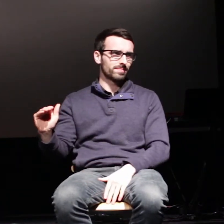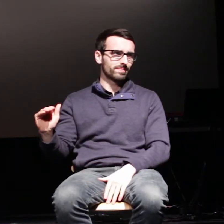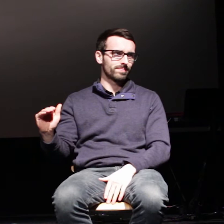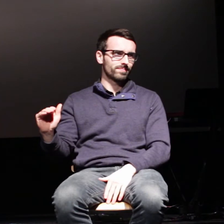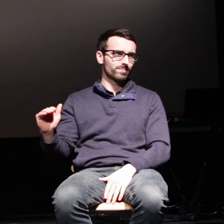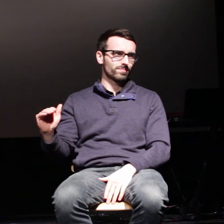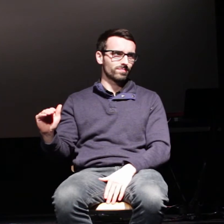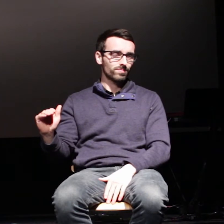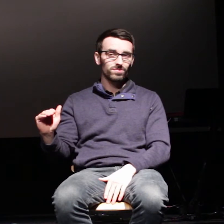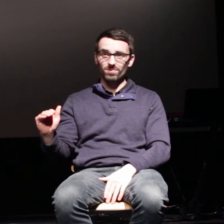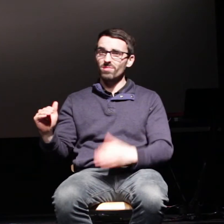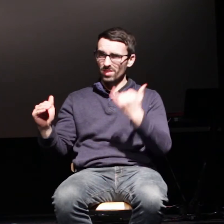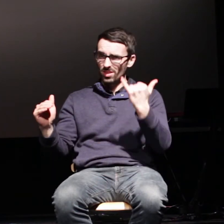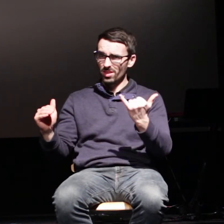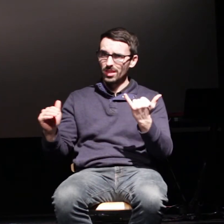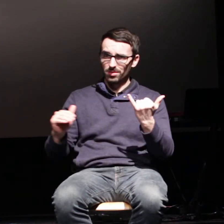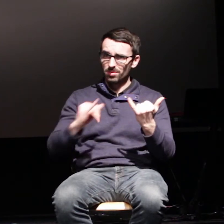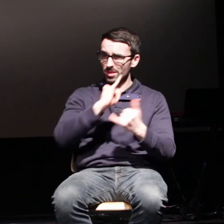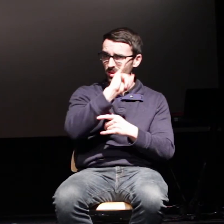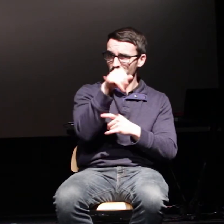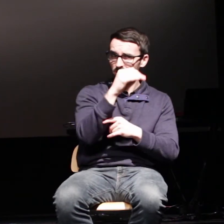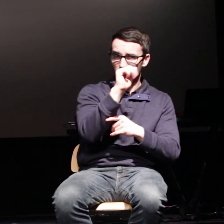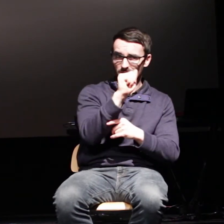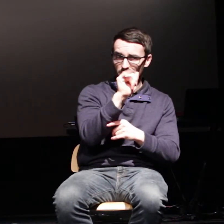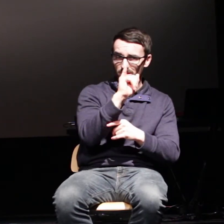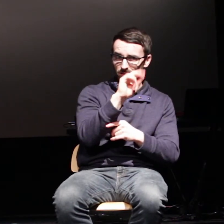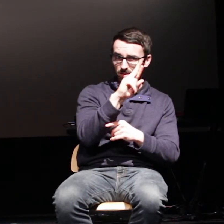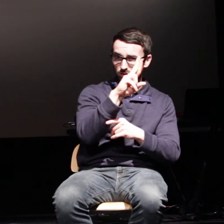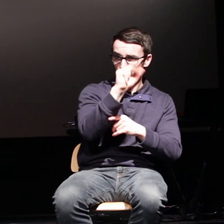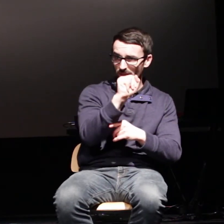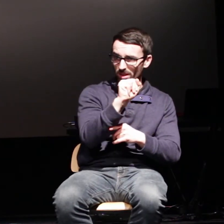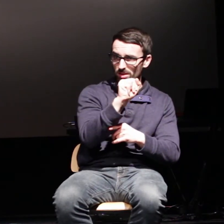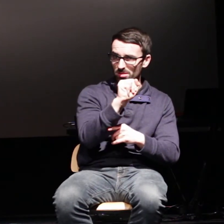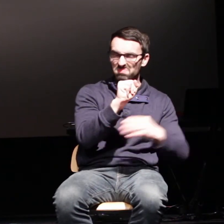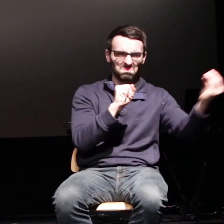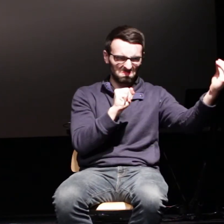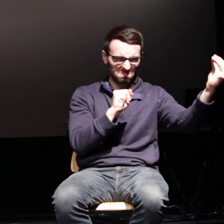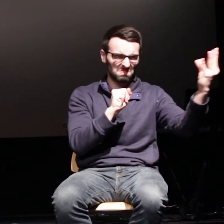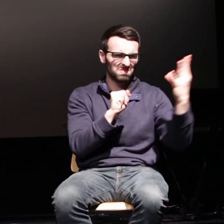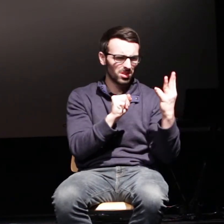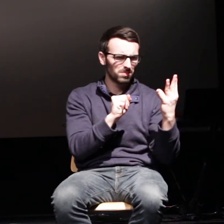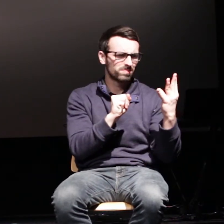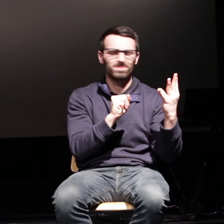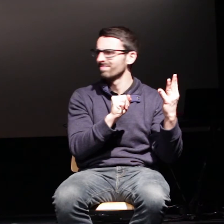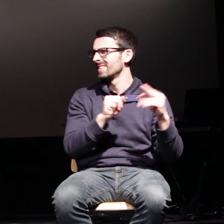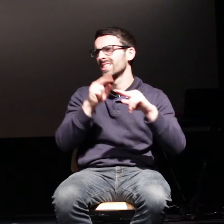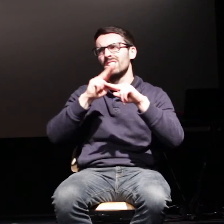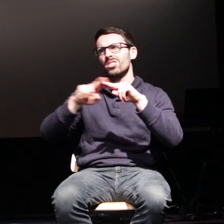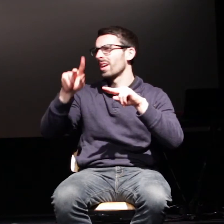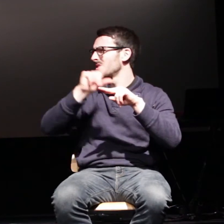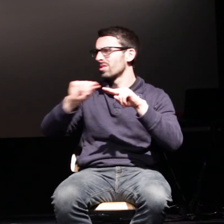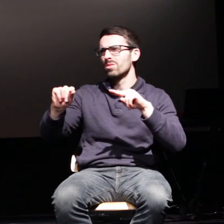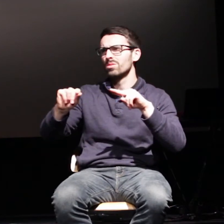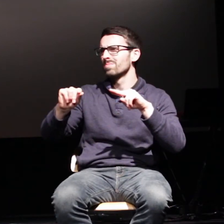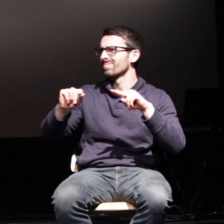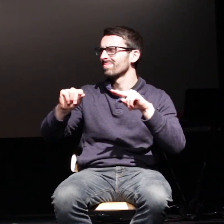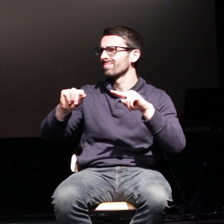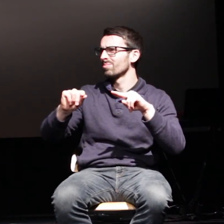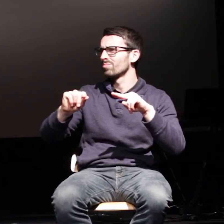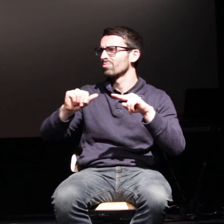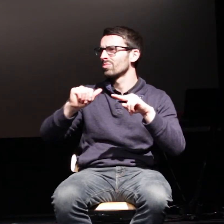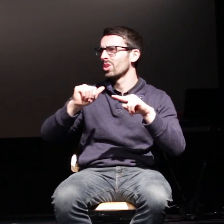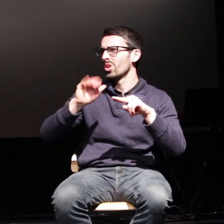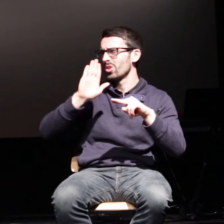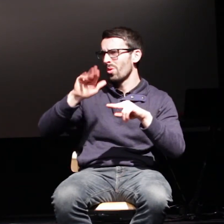he's just been given this news of. Your daughter is dead. It's too late. Don't bother the teacher anymore. Don't bother Jesus anymore. It's too late. She's